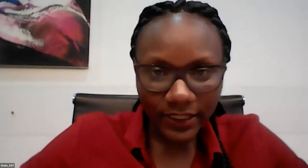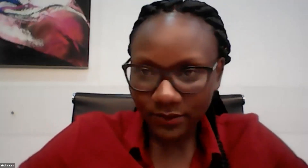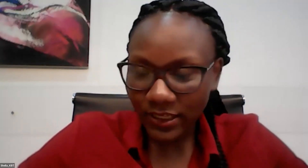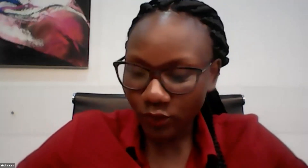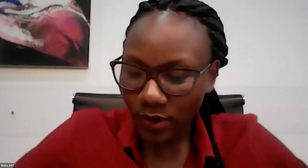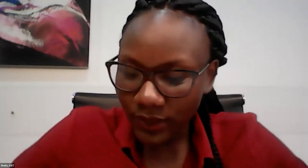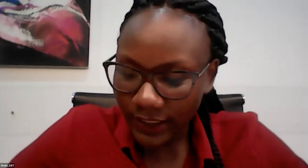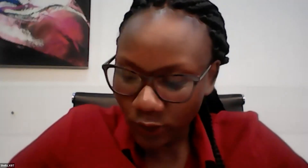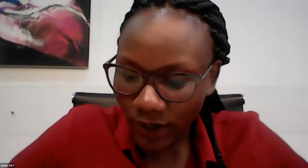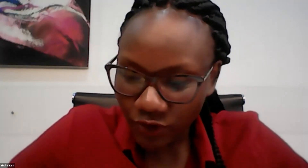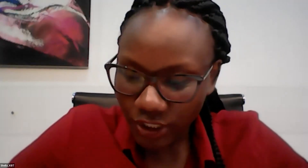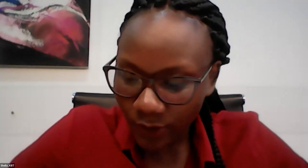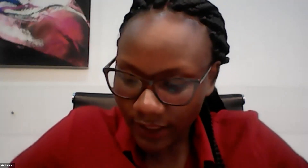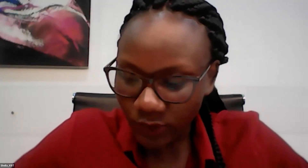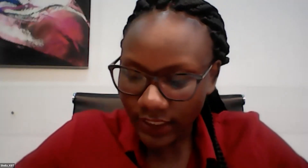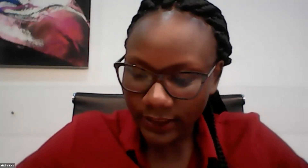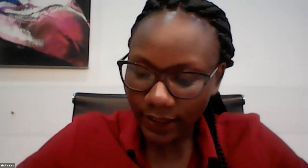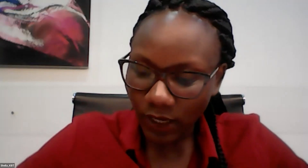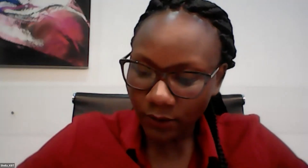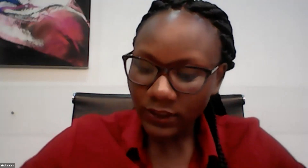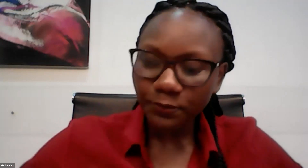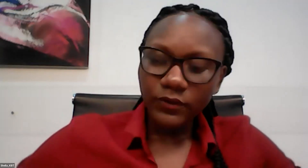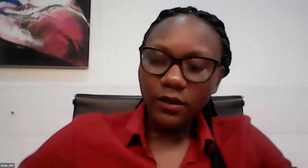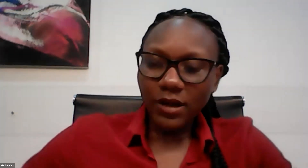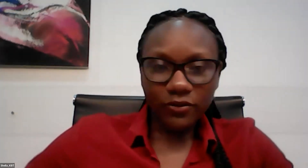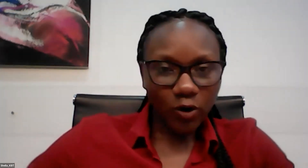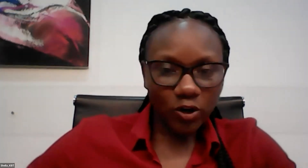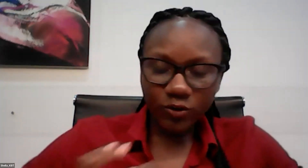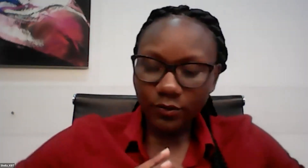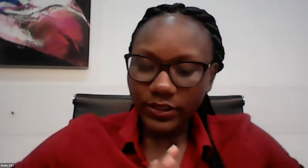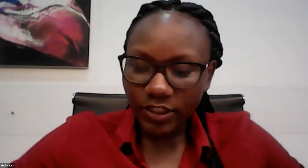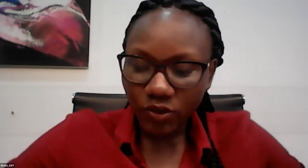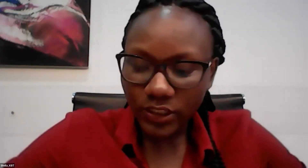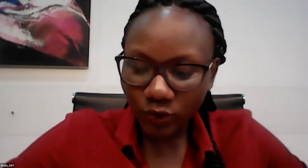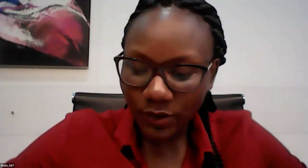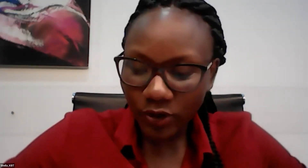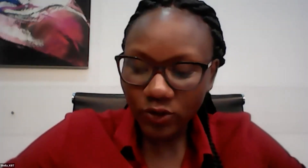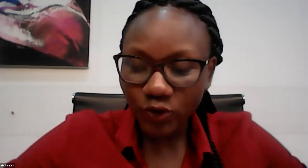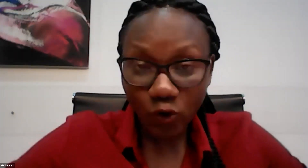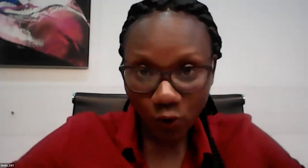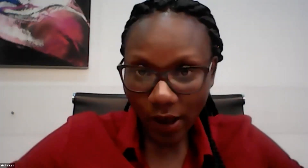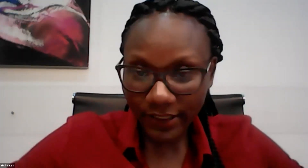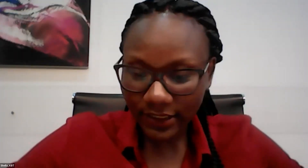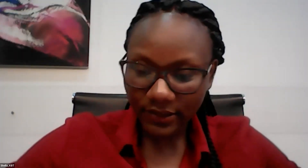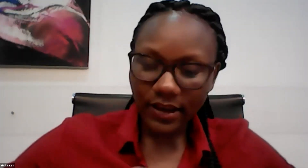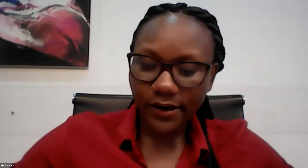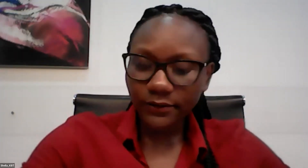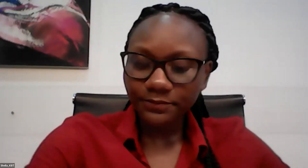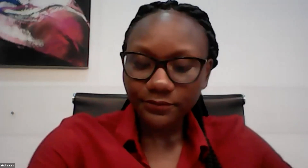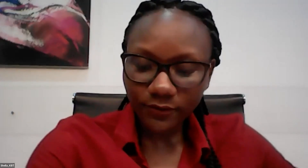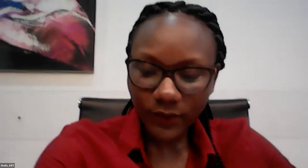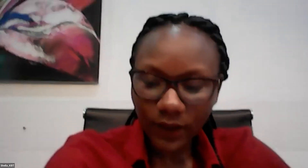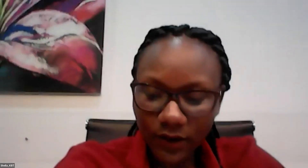few items that probably they'd want to share with us when that time comes. But before we go to the presentations, it will be important to know who our judges